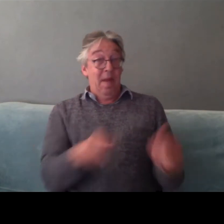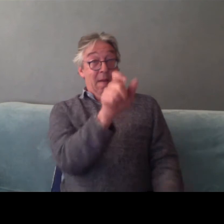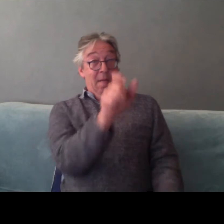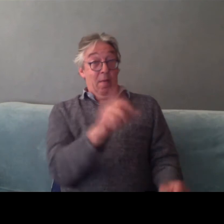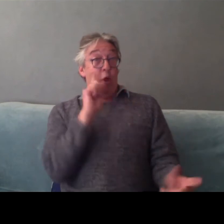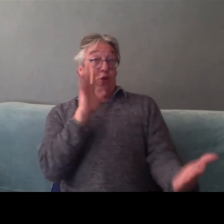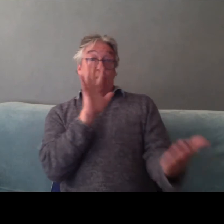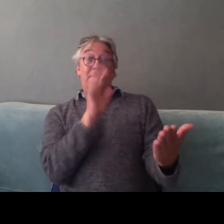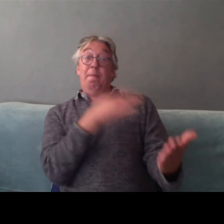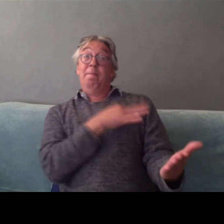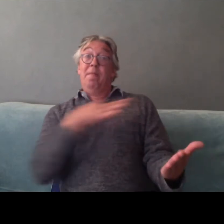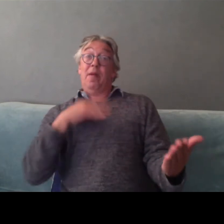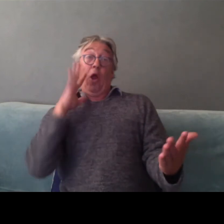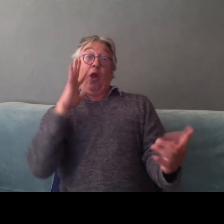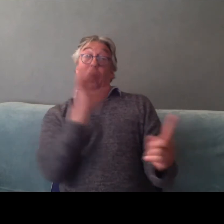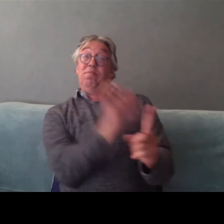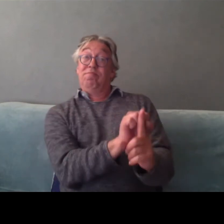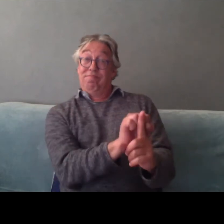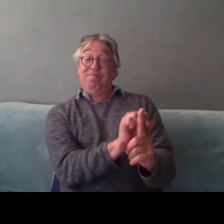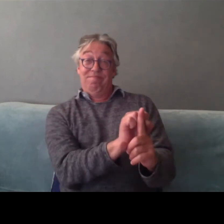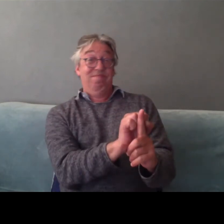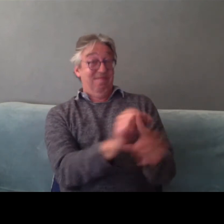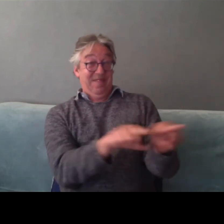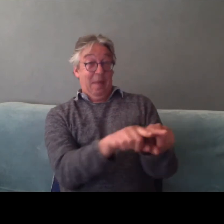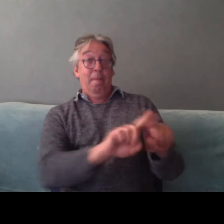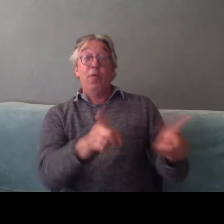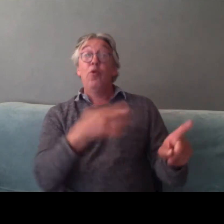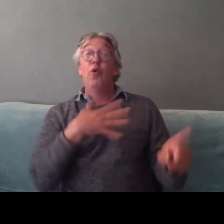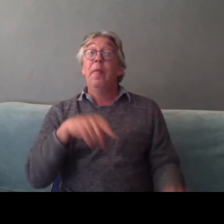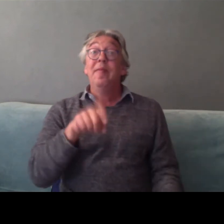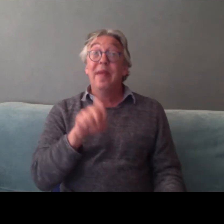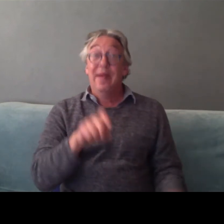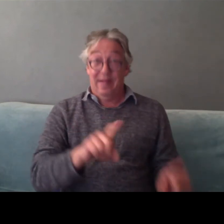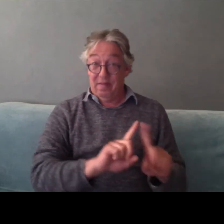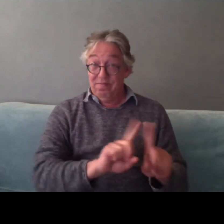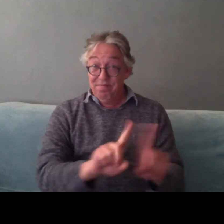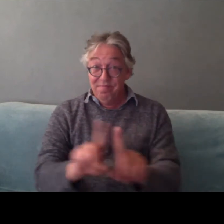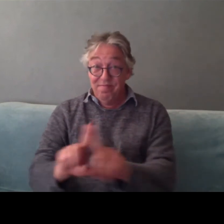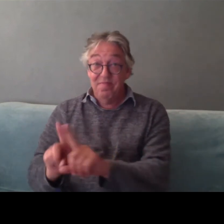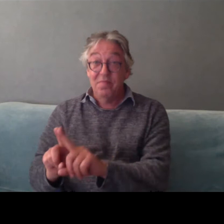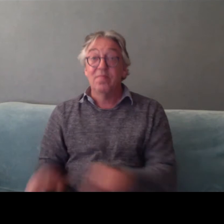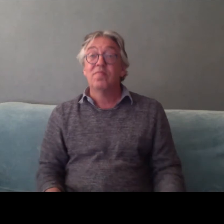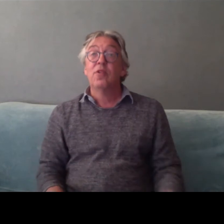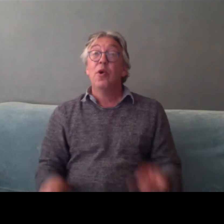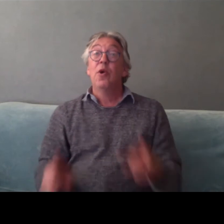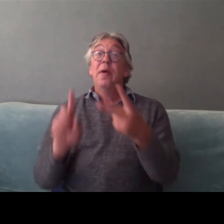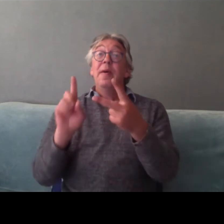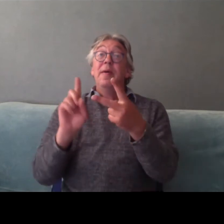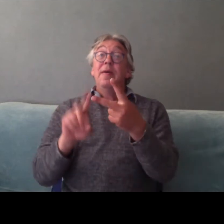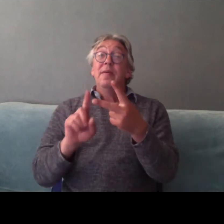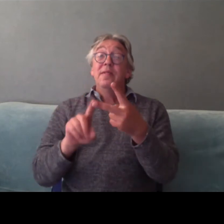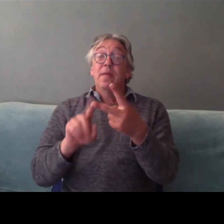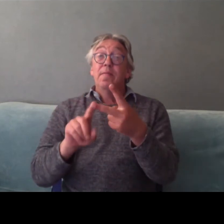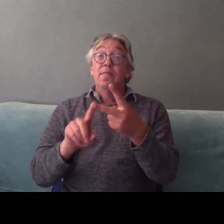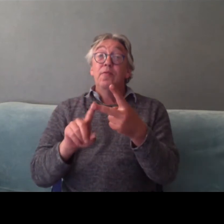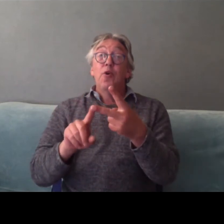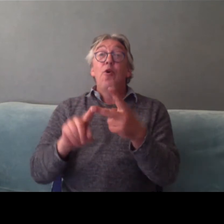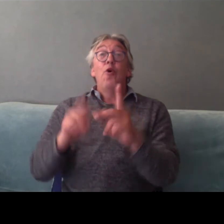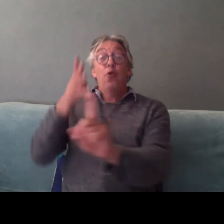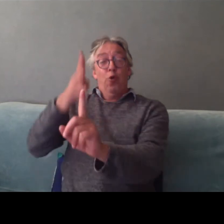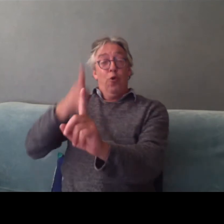what we call a barometer or a scale, measurement scale, and many people be familiar in